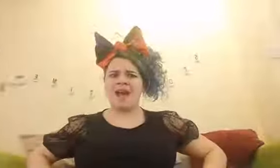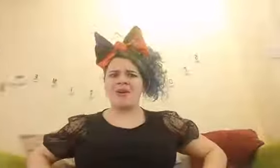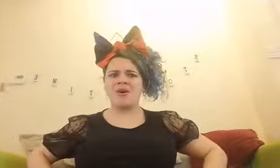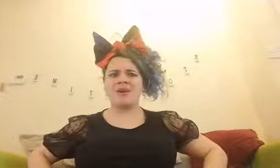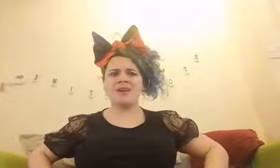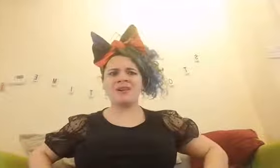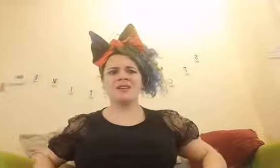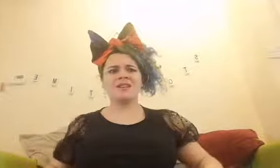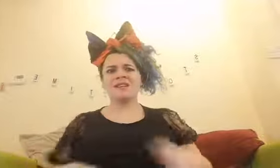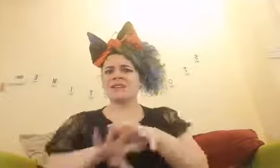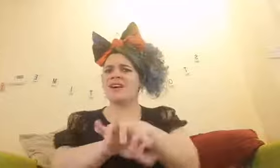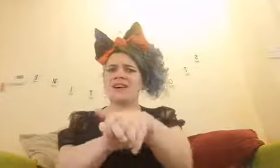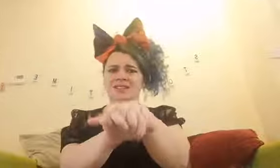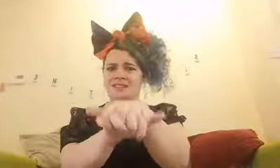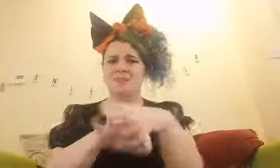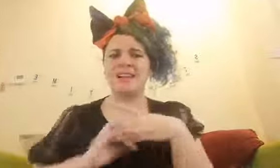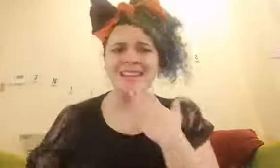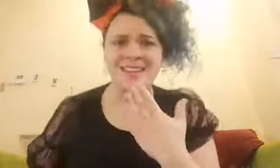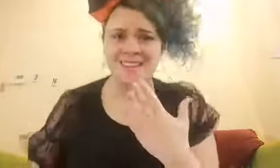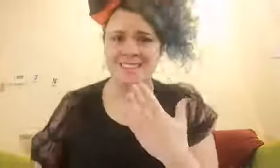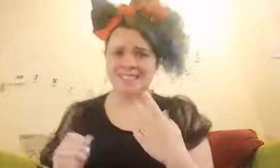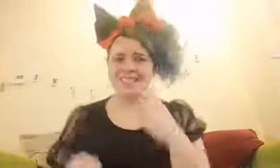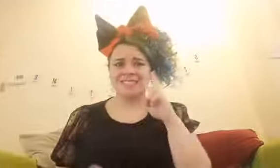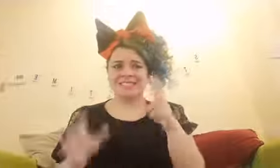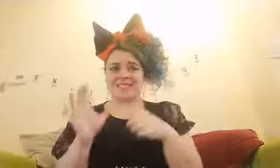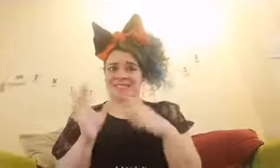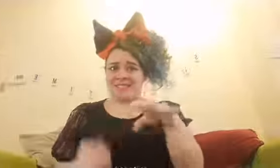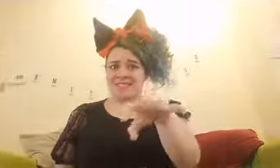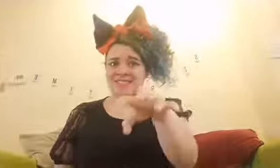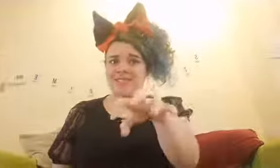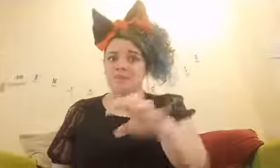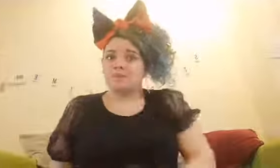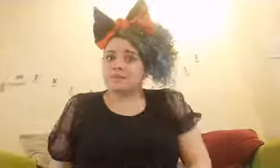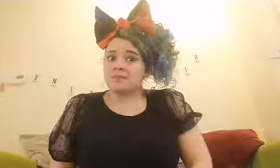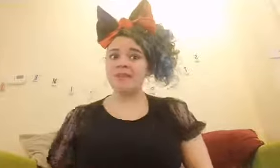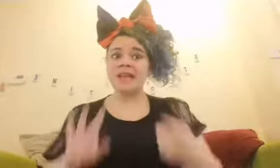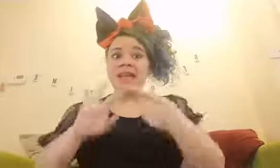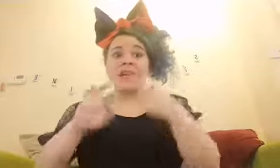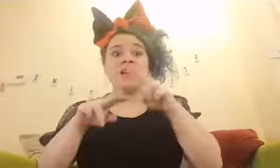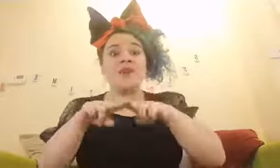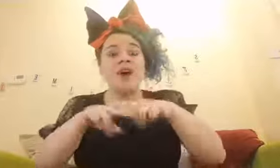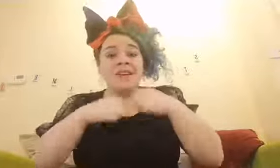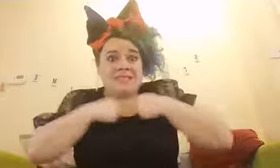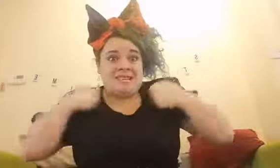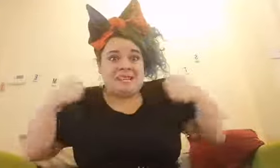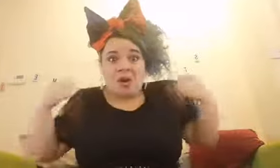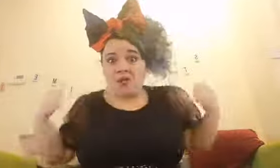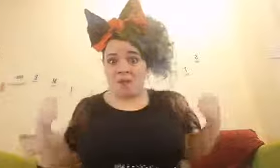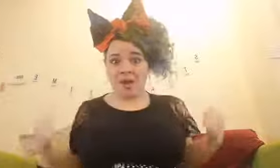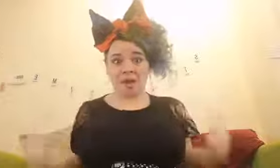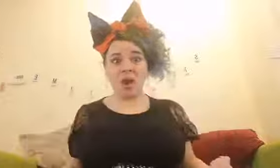Now, Turtle, please, said Anansi. If I take off my